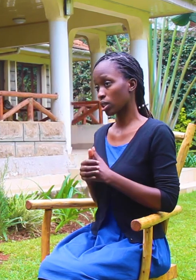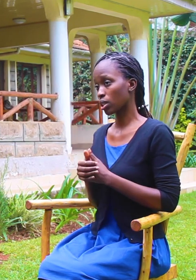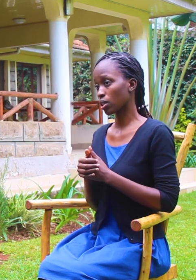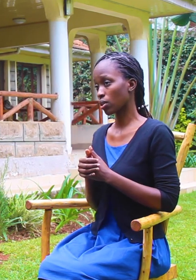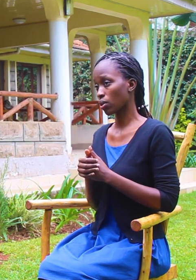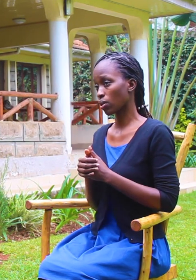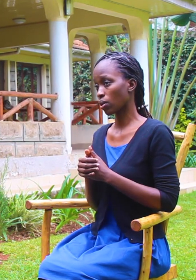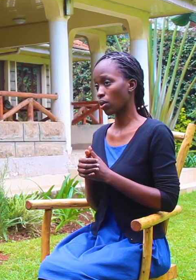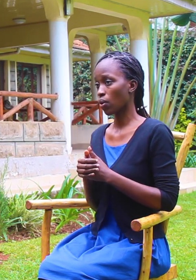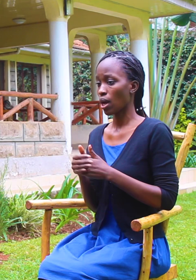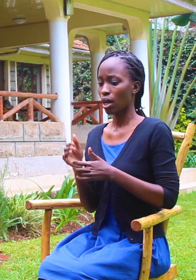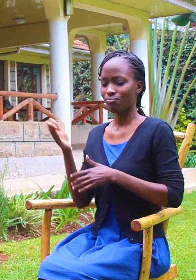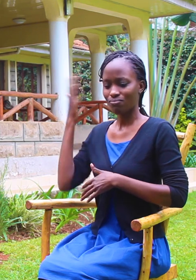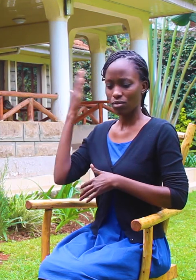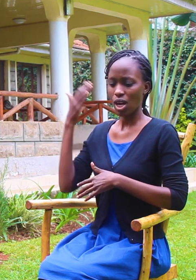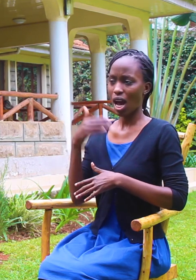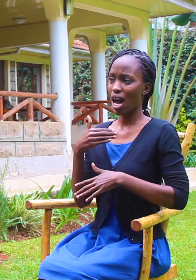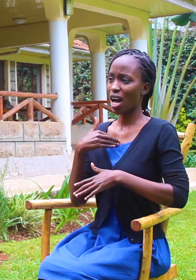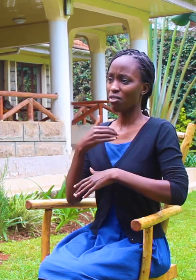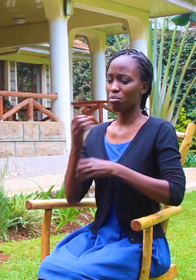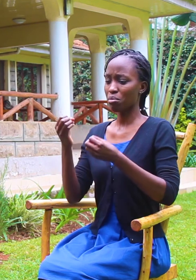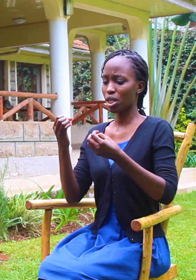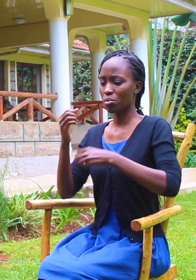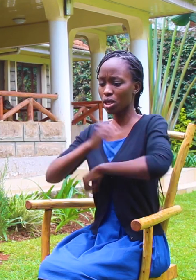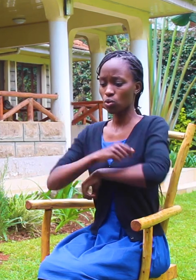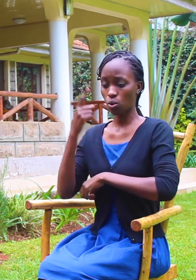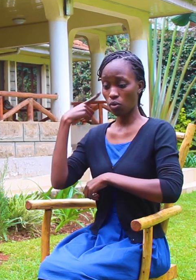there weren't many schools at that time of special needs. So,